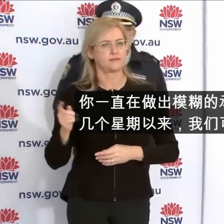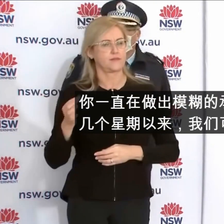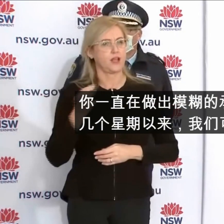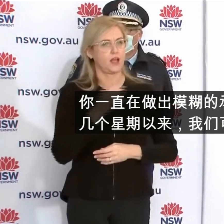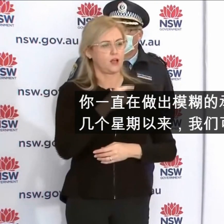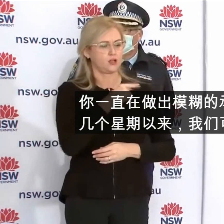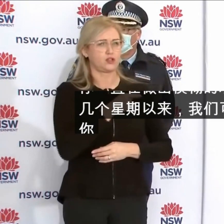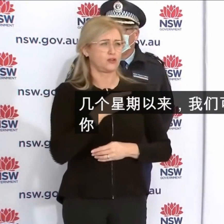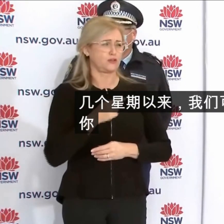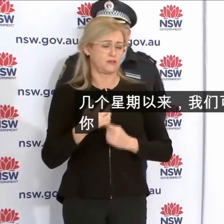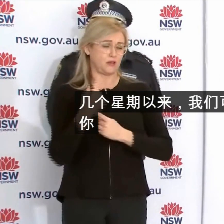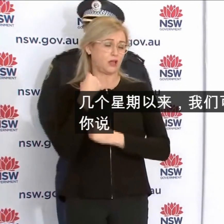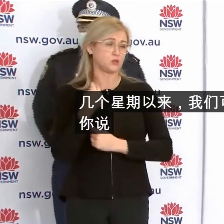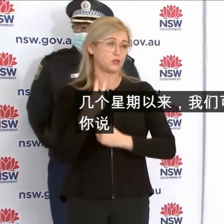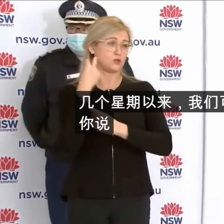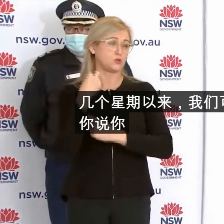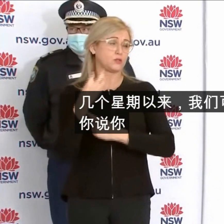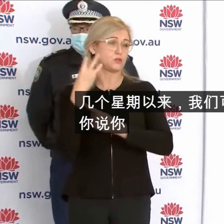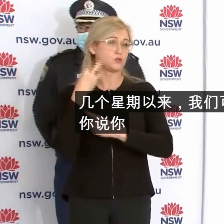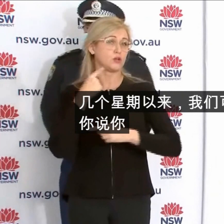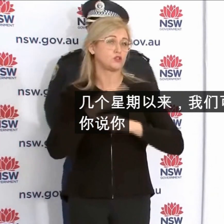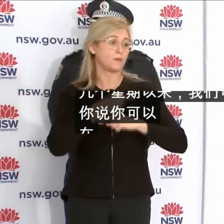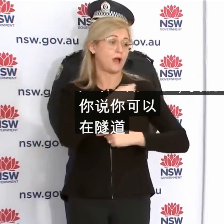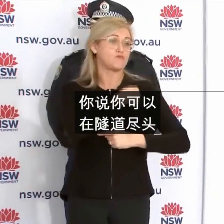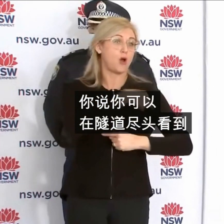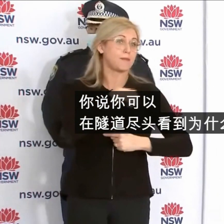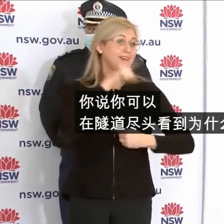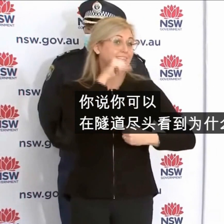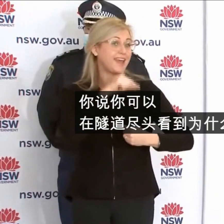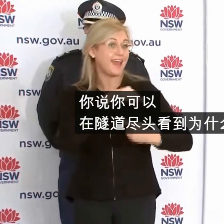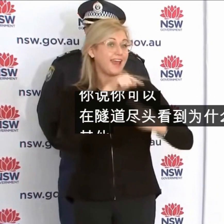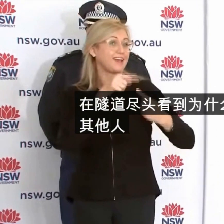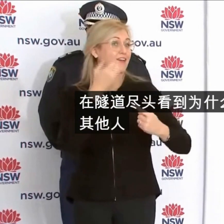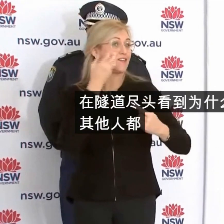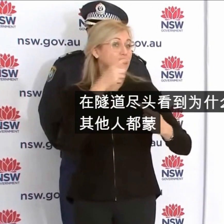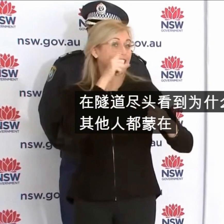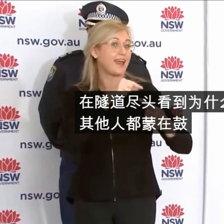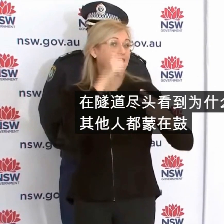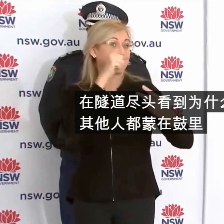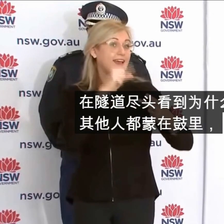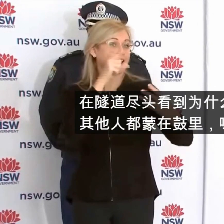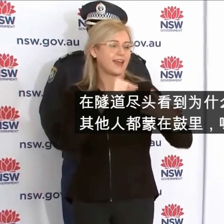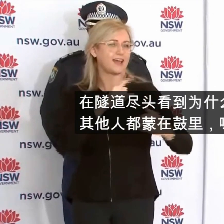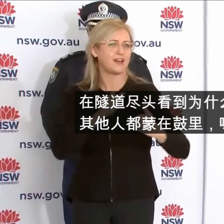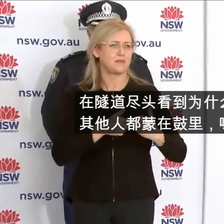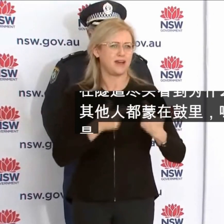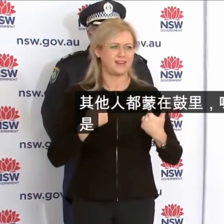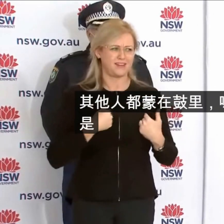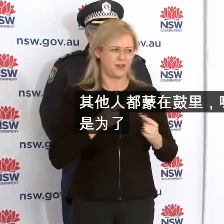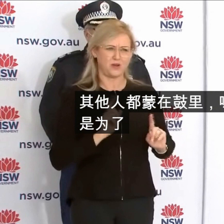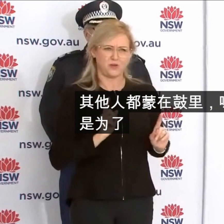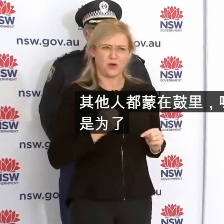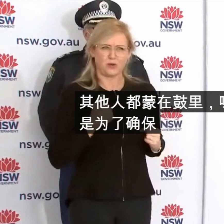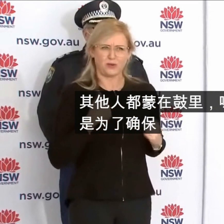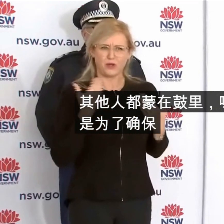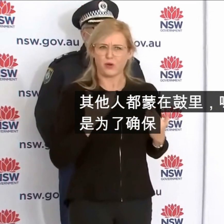about what we might be able to enjoy. You say you can see light at the end of the tunnel. Why are you keeping everybody else in the dark? Well, this is